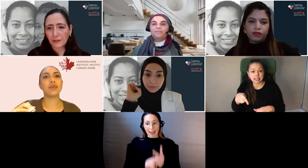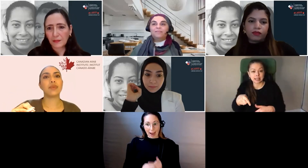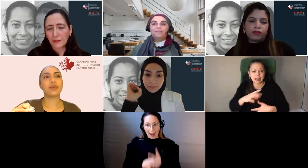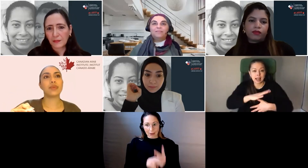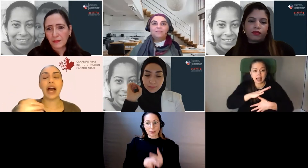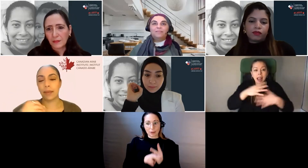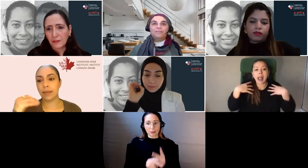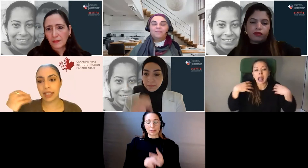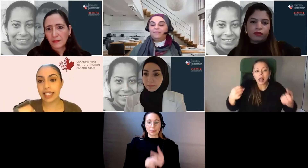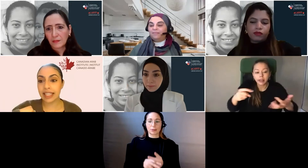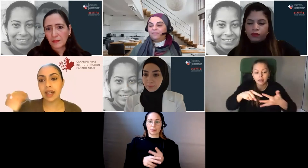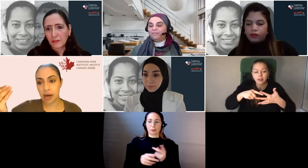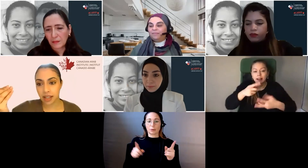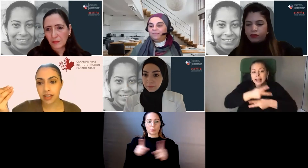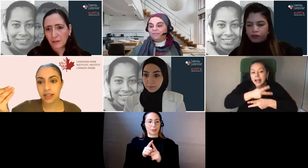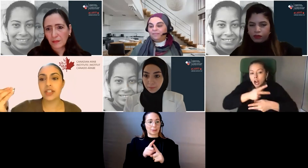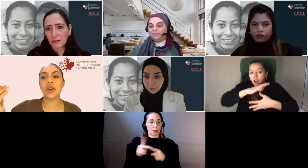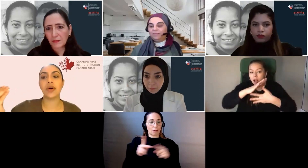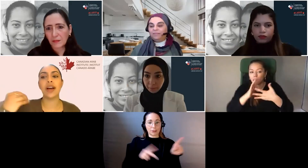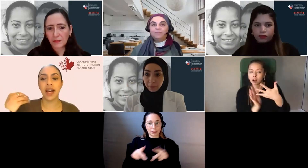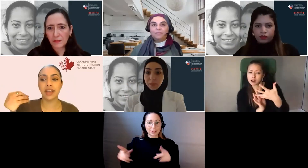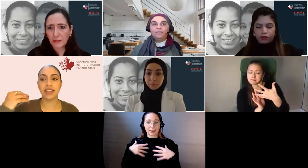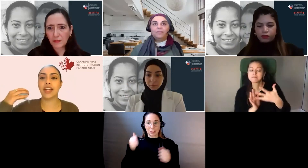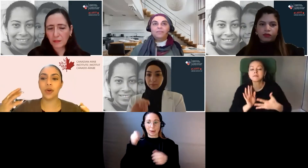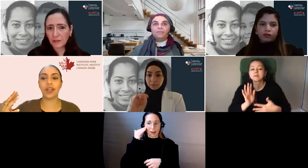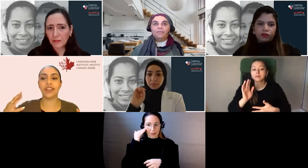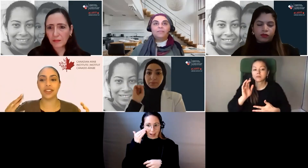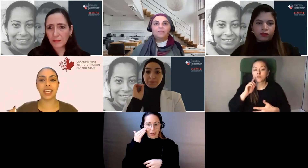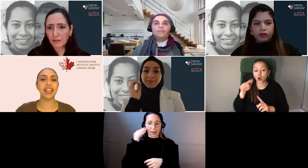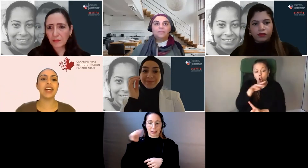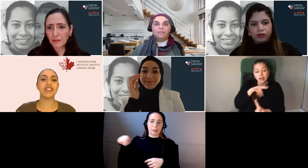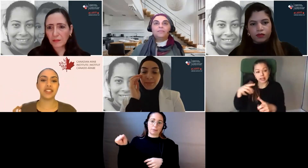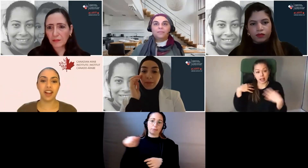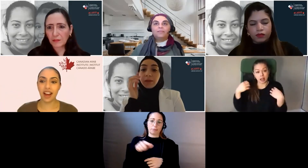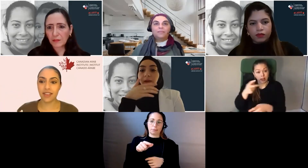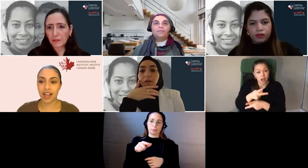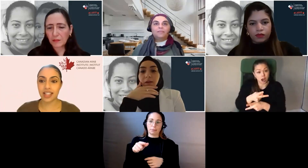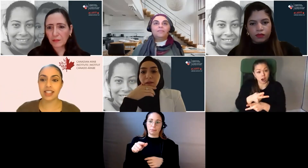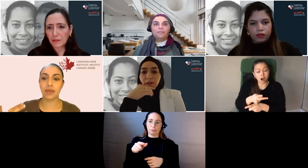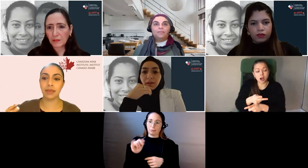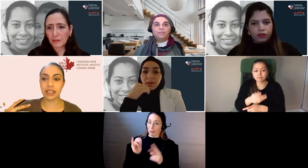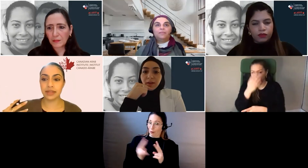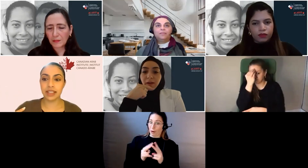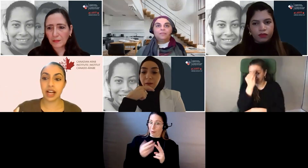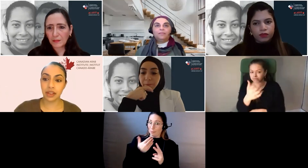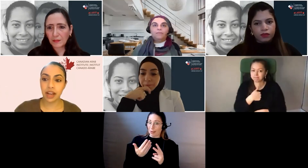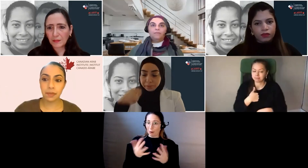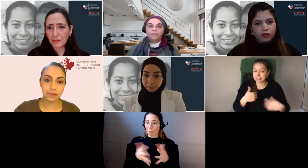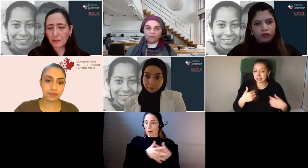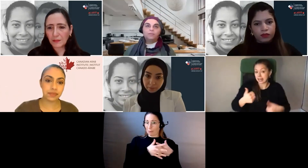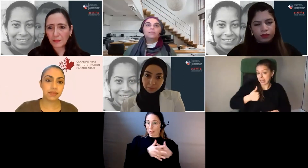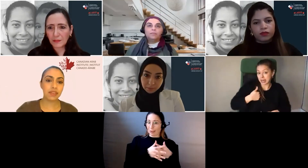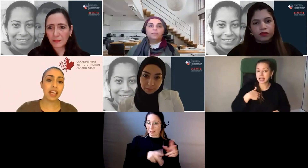I'm Canadian American, and so I know what it looks like to not have access to publicly funded